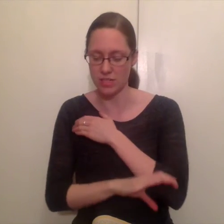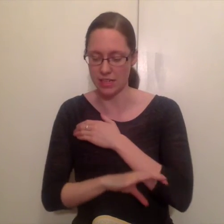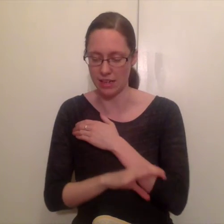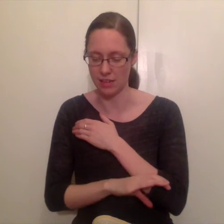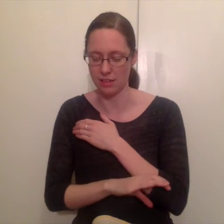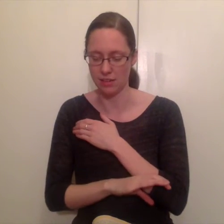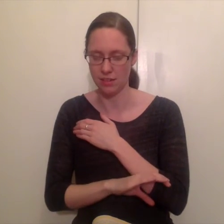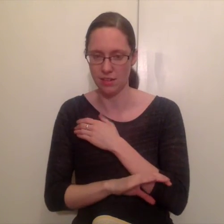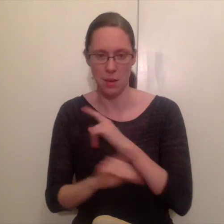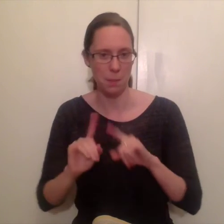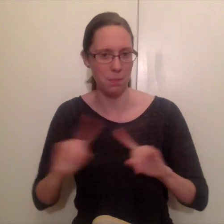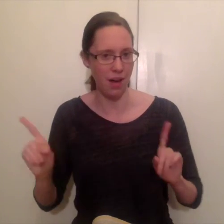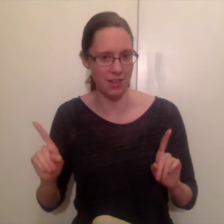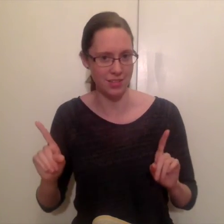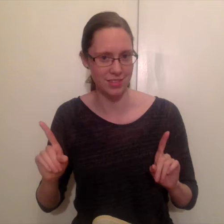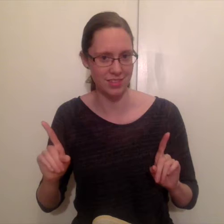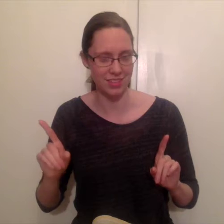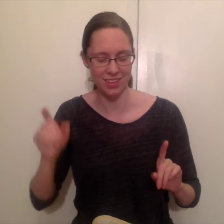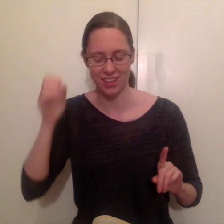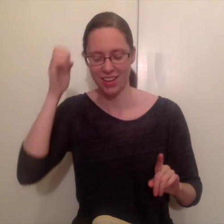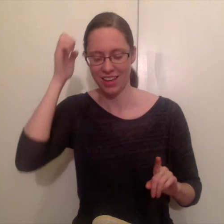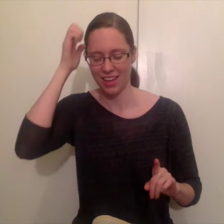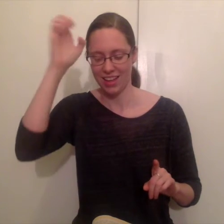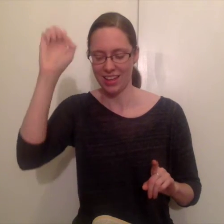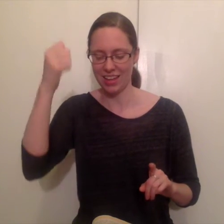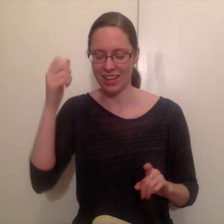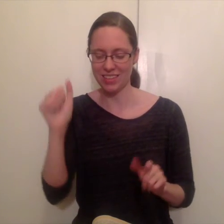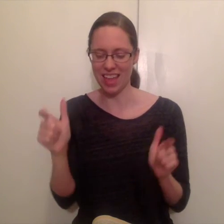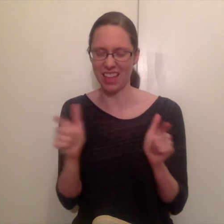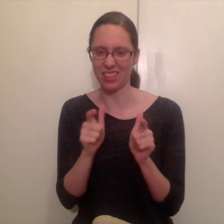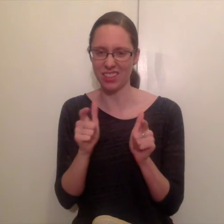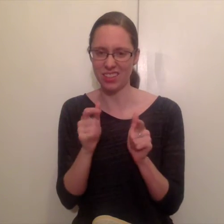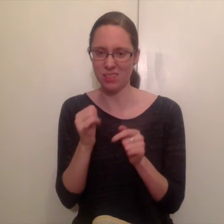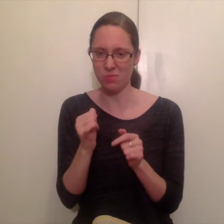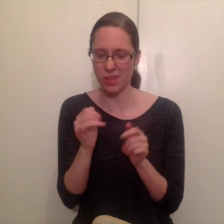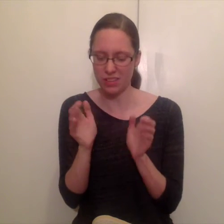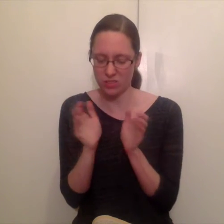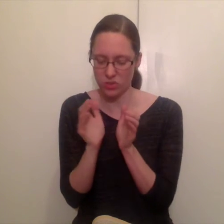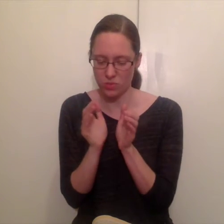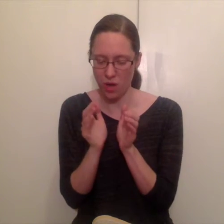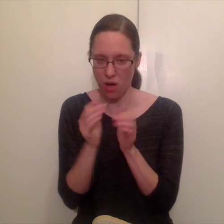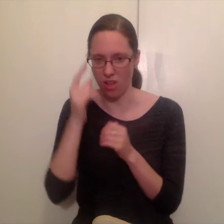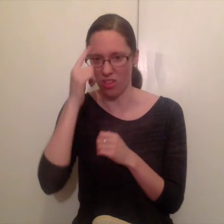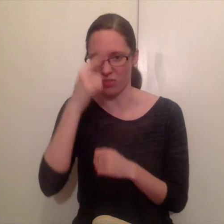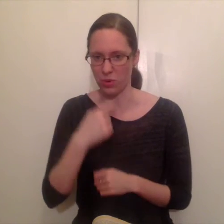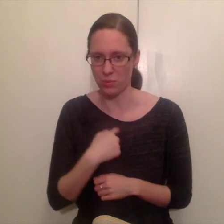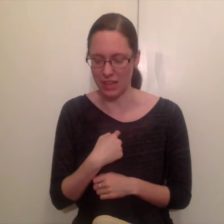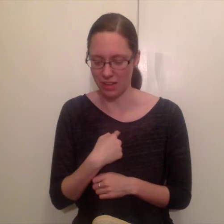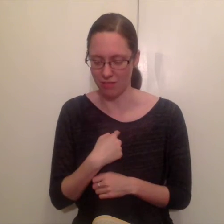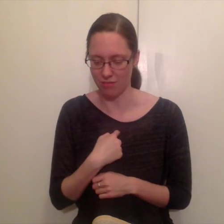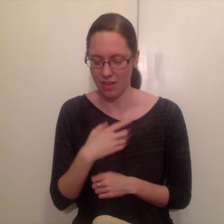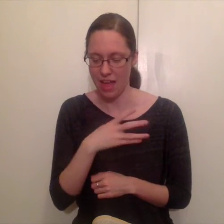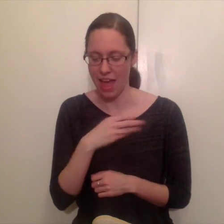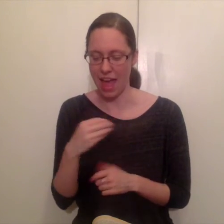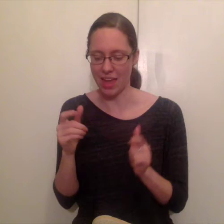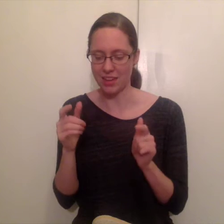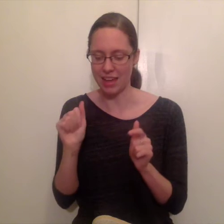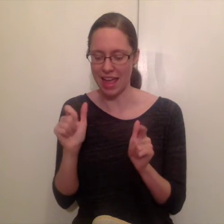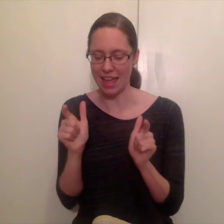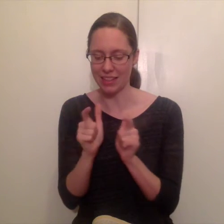county, but he's a little bit small for me and a